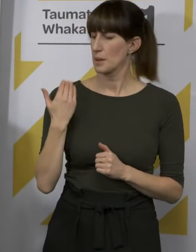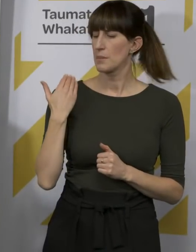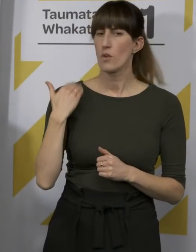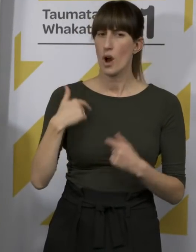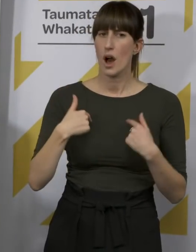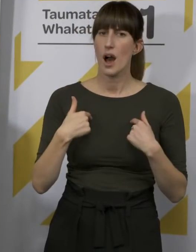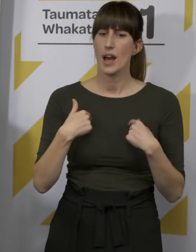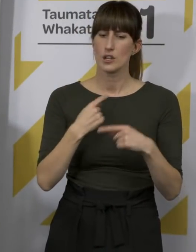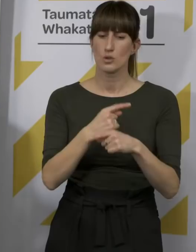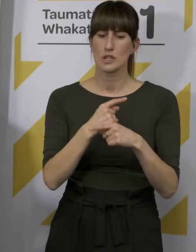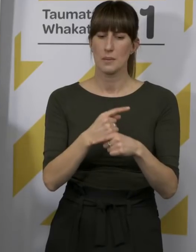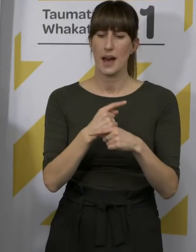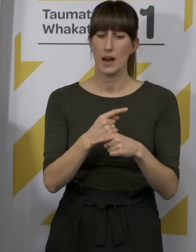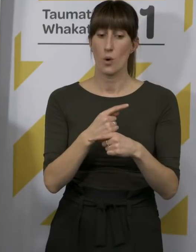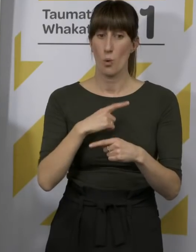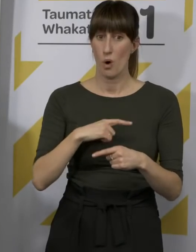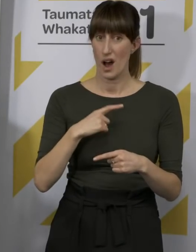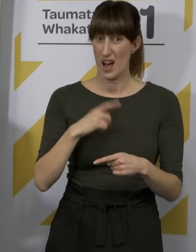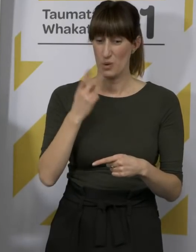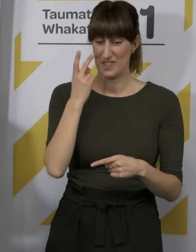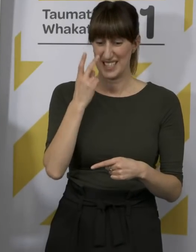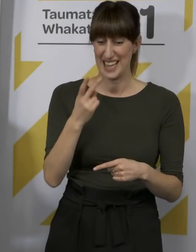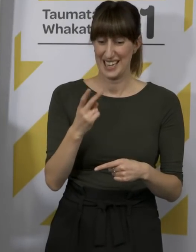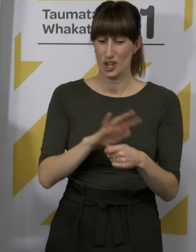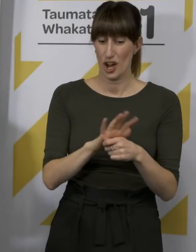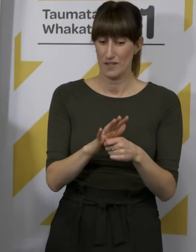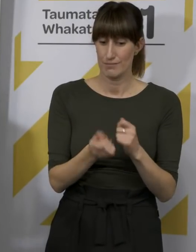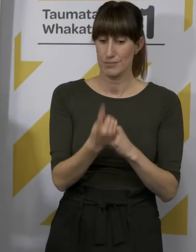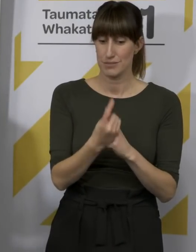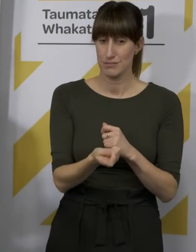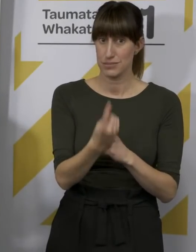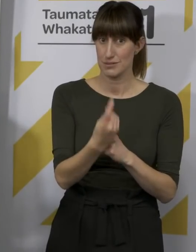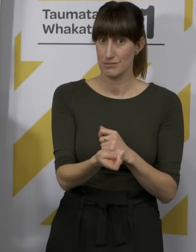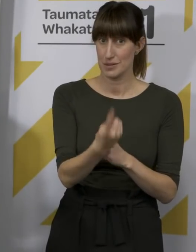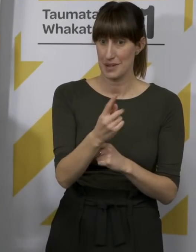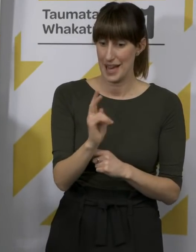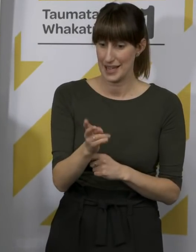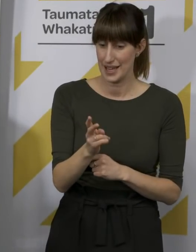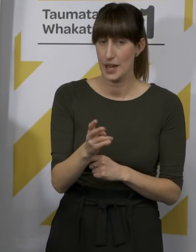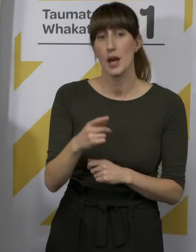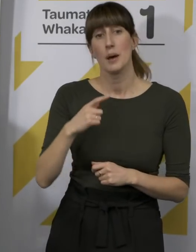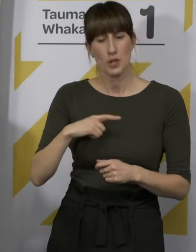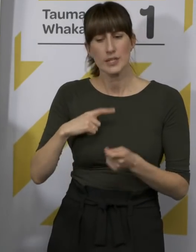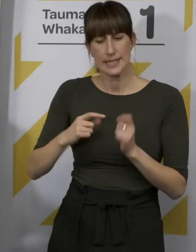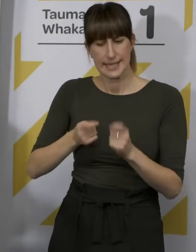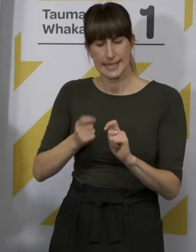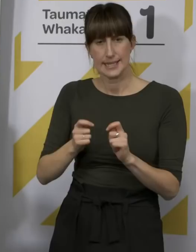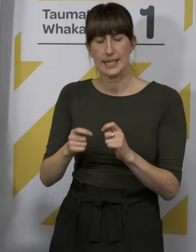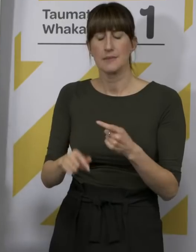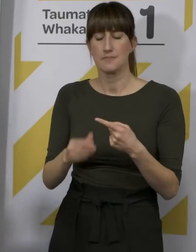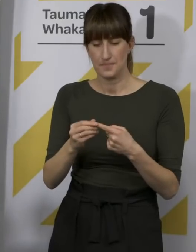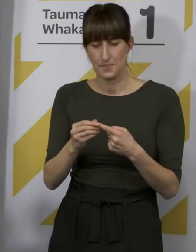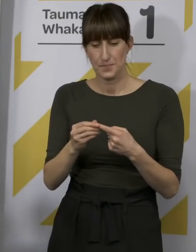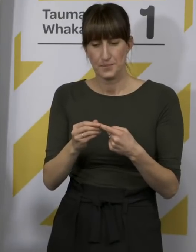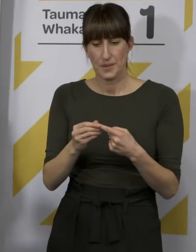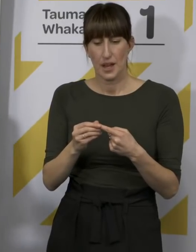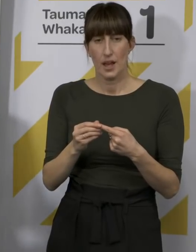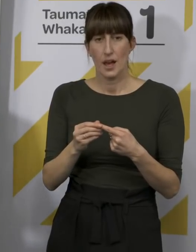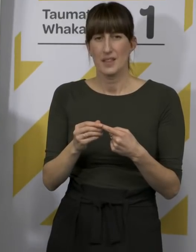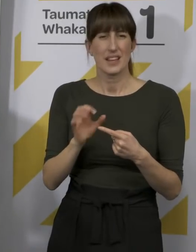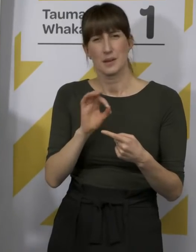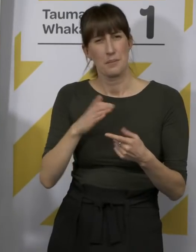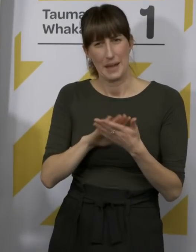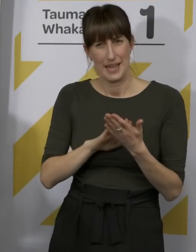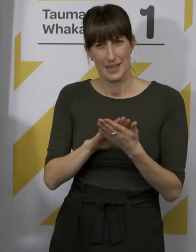the reasons why we are now seeing the cases. First of all, yes, we are testing. That doesn't mean there was a risk previously. But secondly, the pandemic